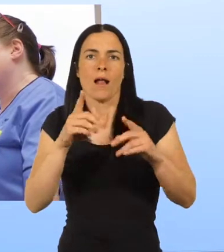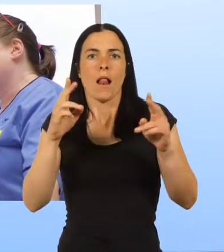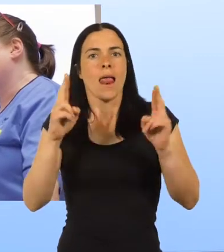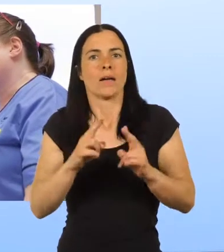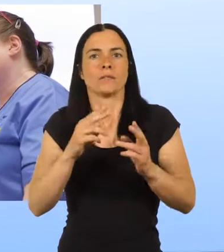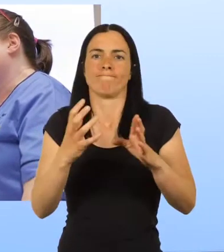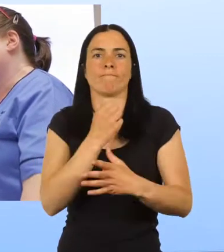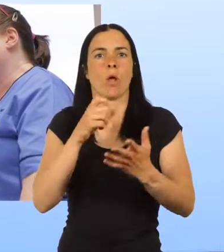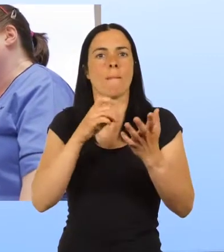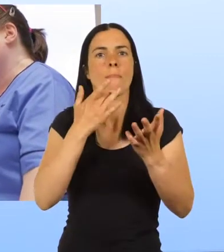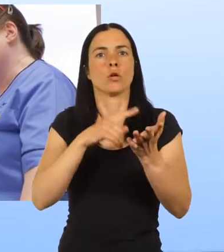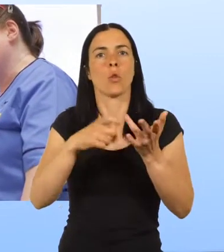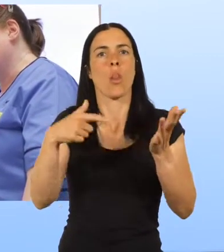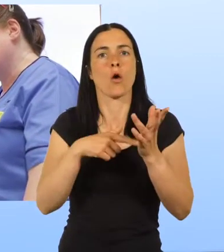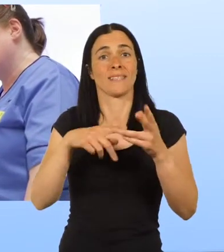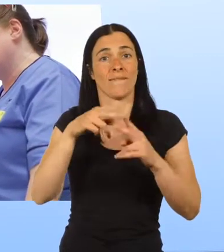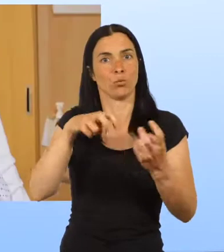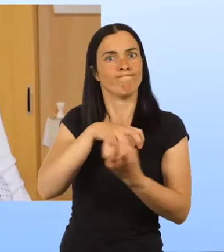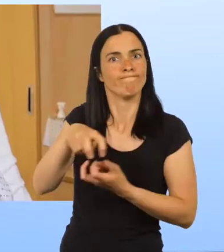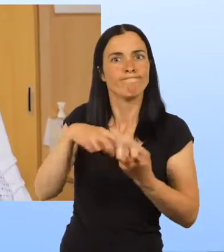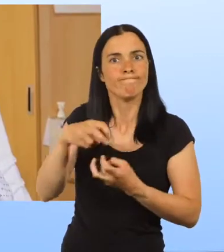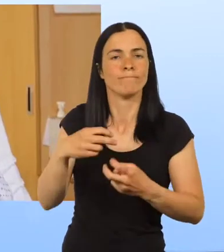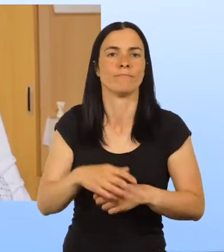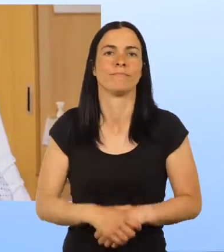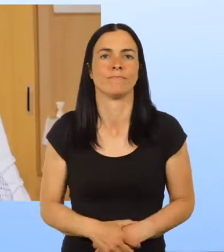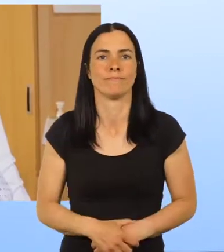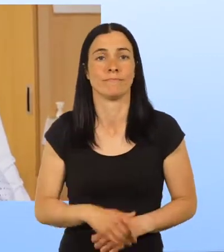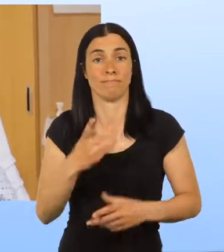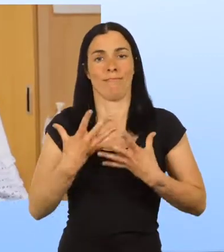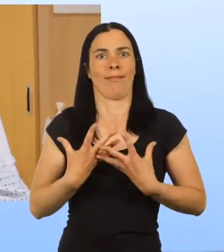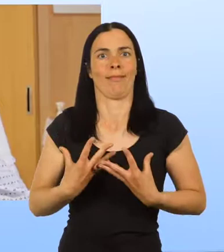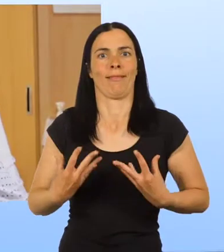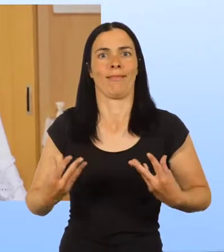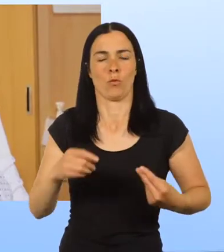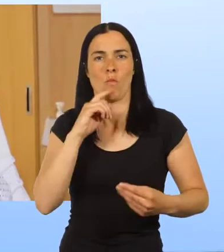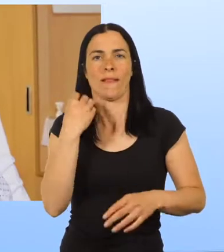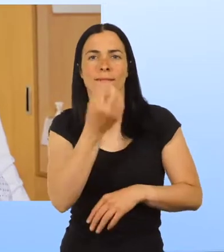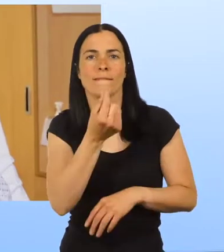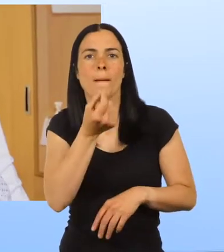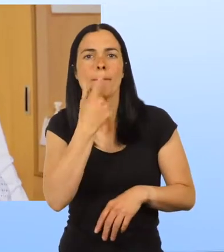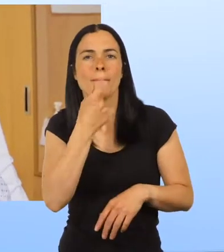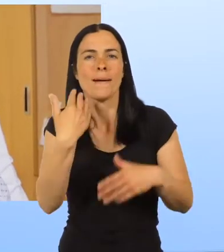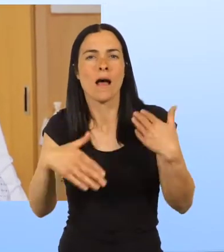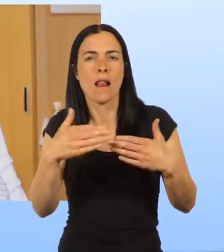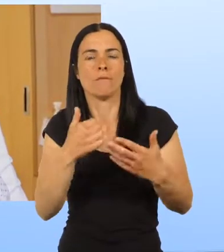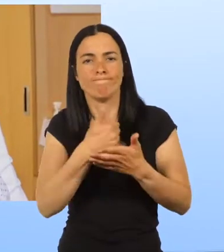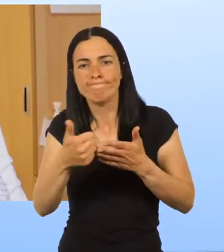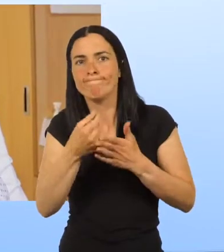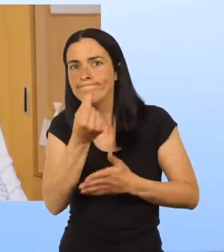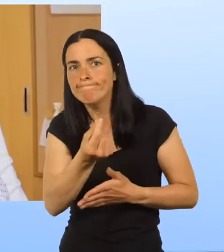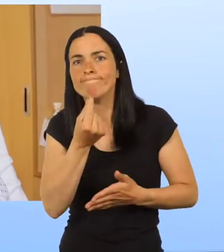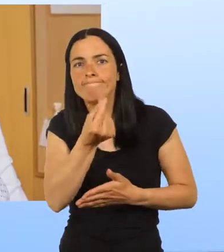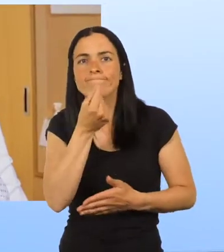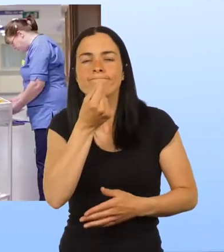likely to develop complications such as blood clots, and moving about actually speeds up your recovery. As the